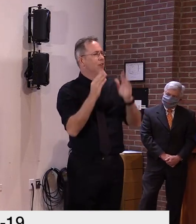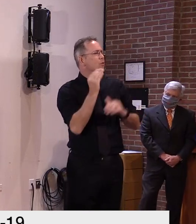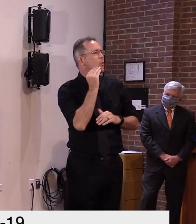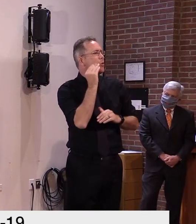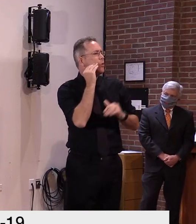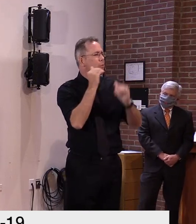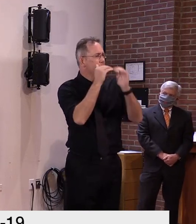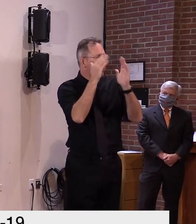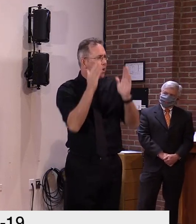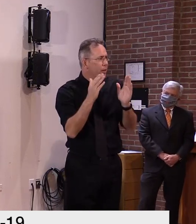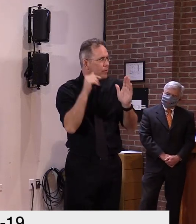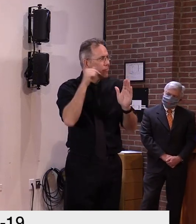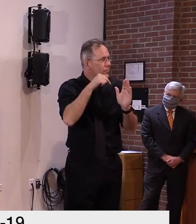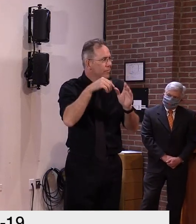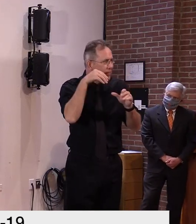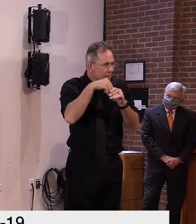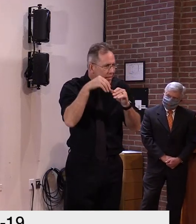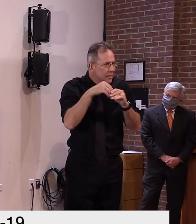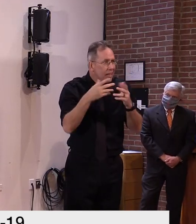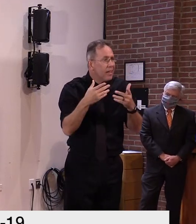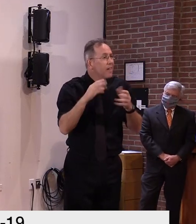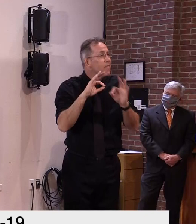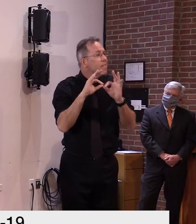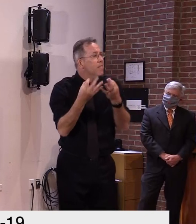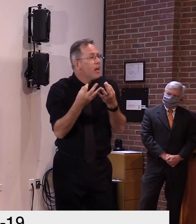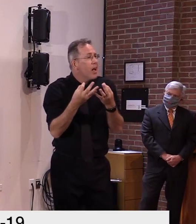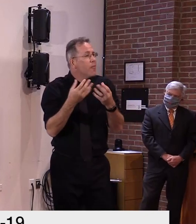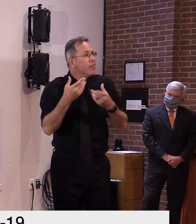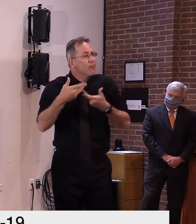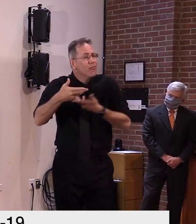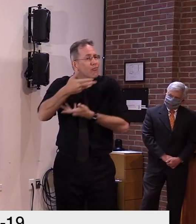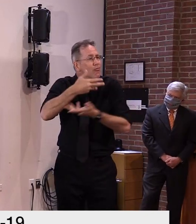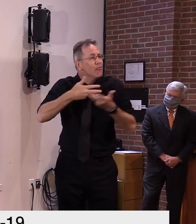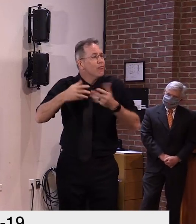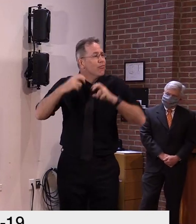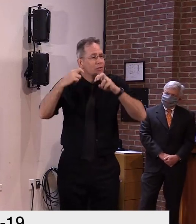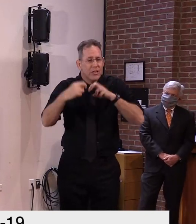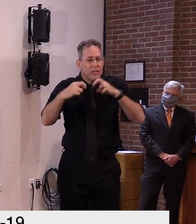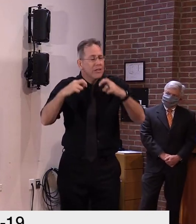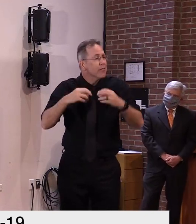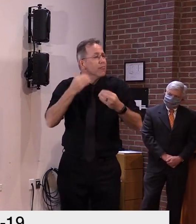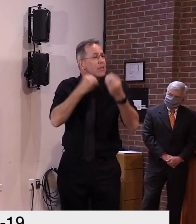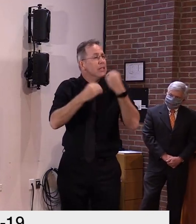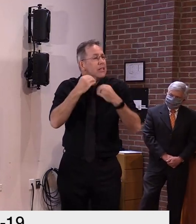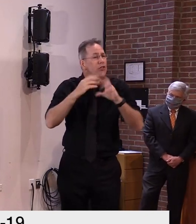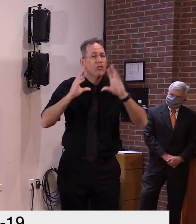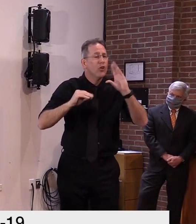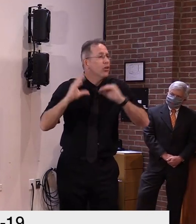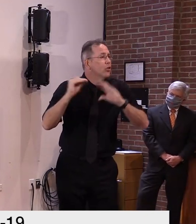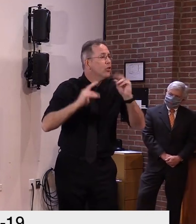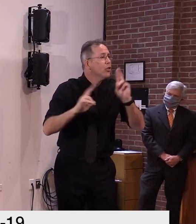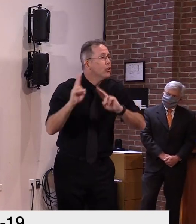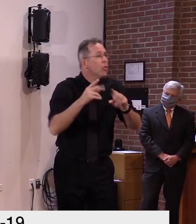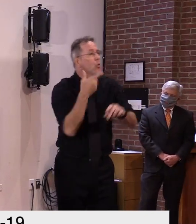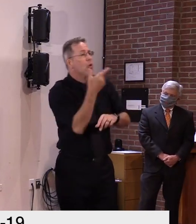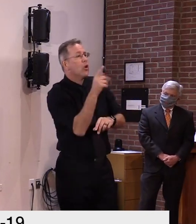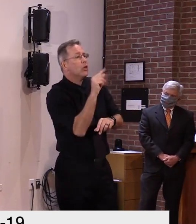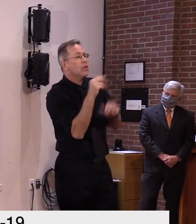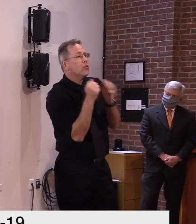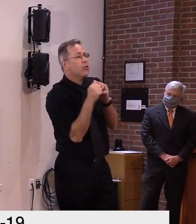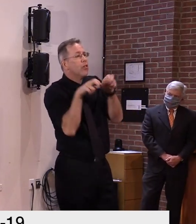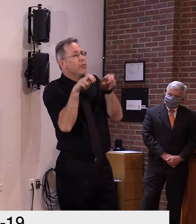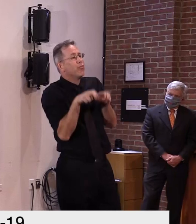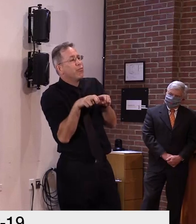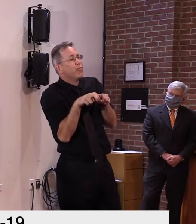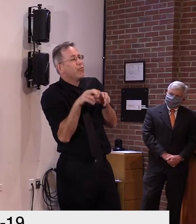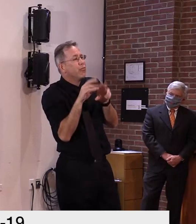who's a case, and then one of the contacts, who usually is quarantining, becomes another case. That